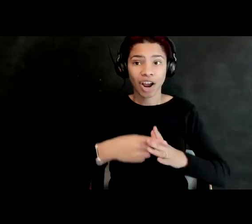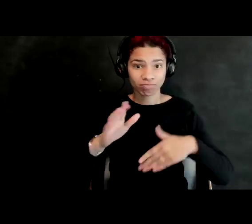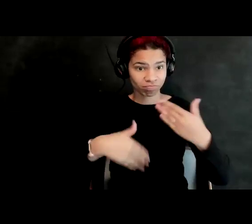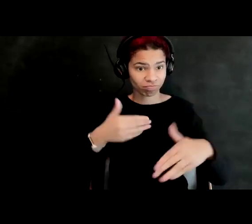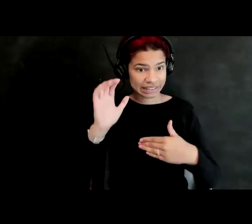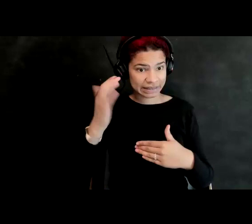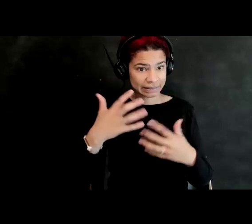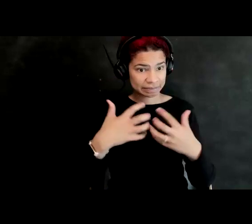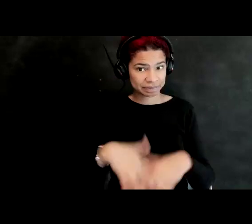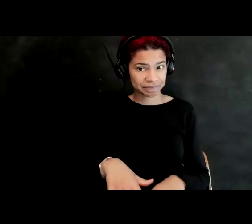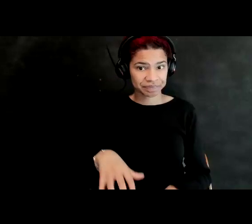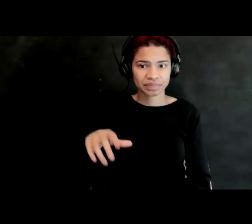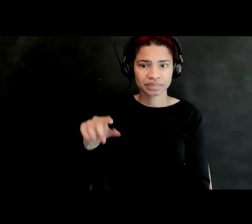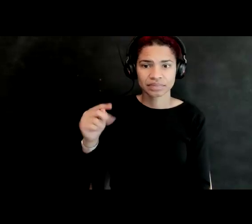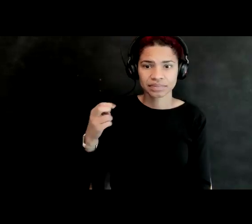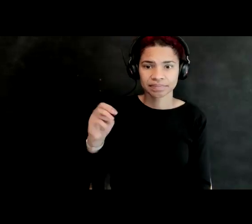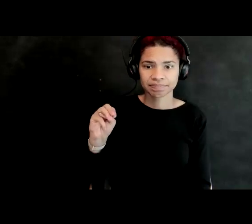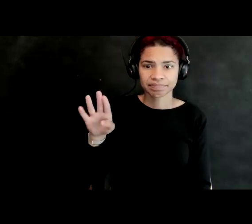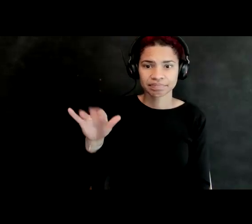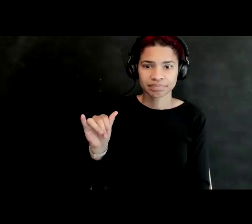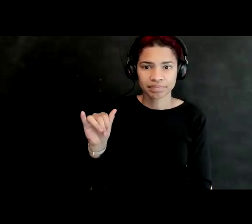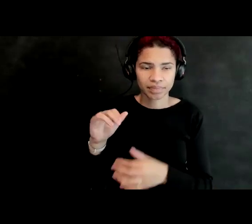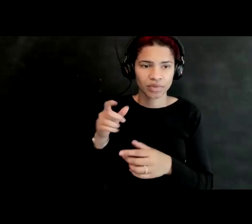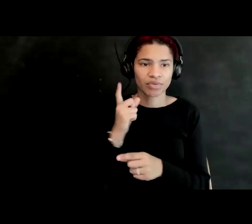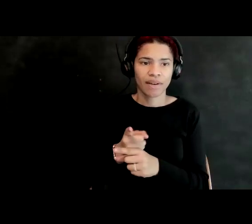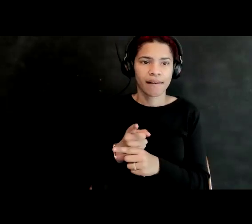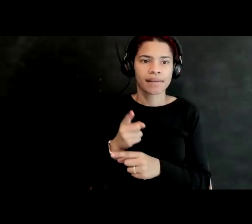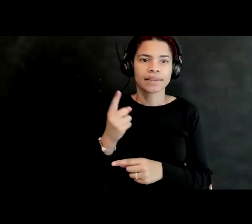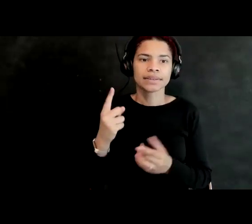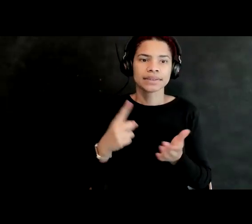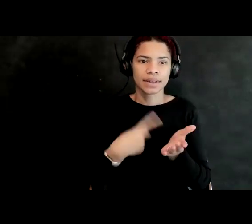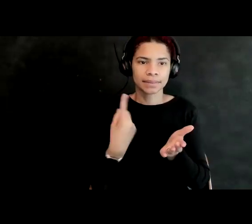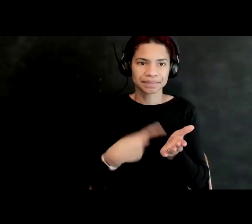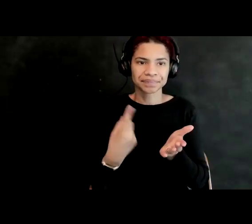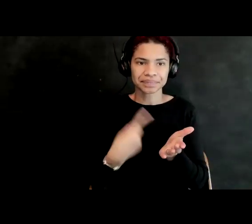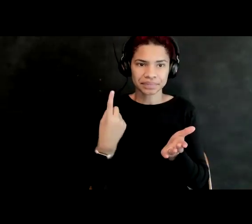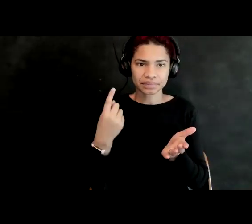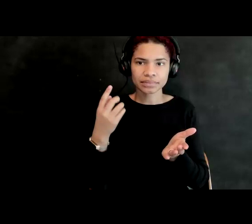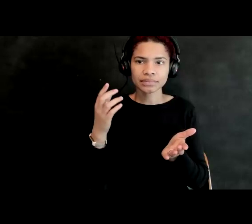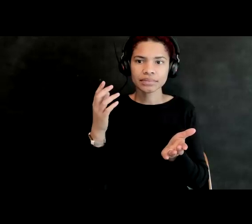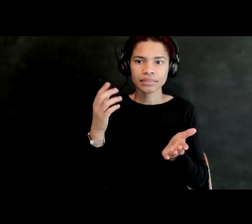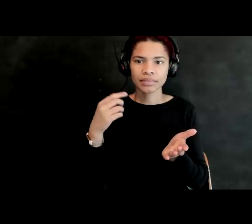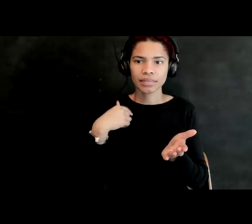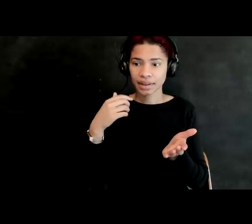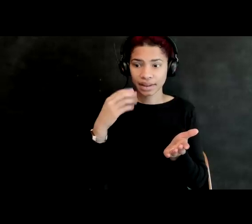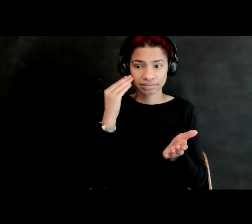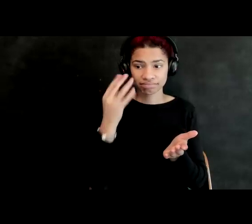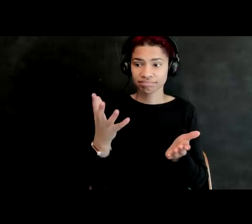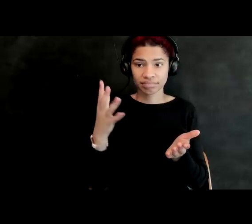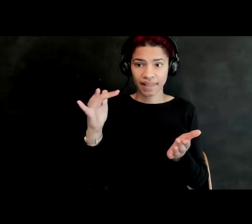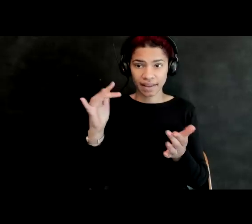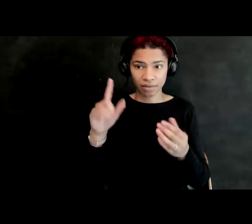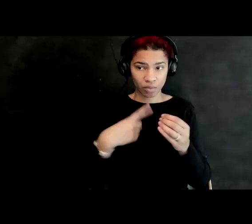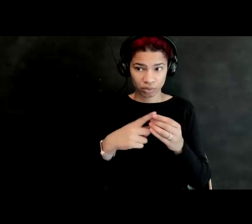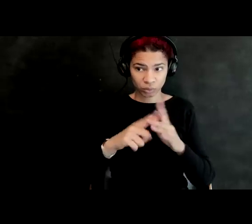That is true. Sometimes you're not sure where to start, and then a lot of times I'll tell people just keep going. Like you said, once you